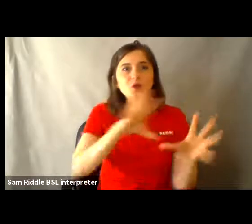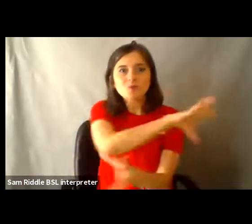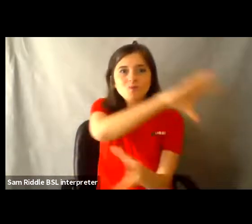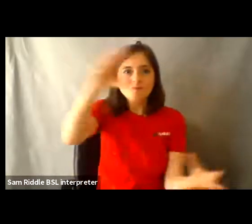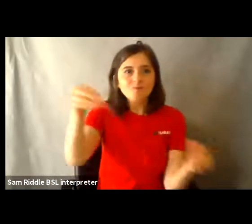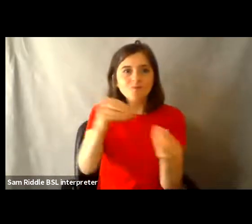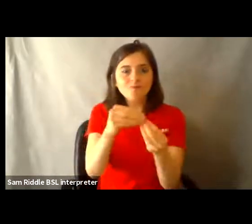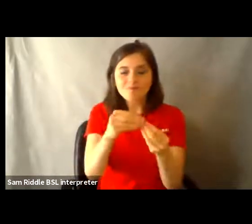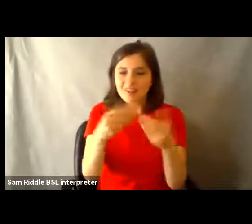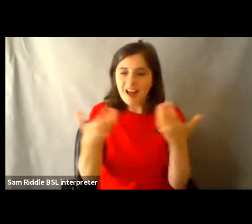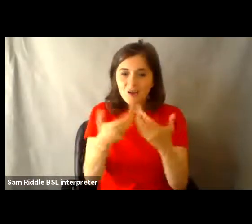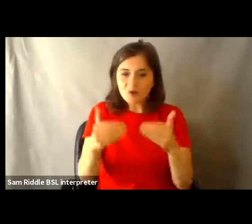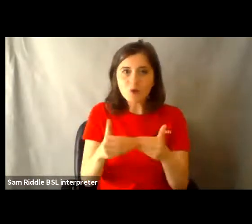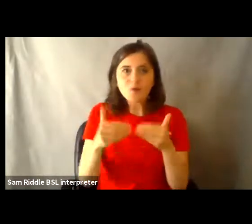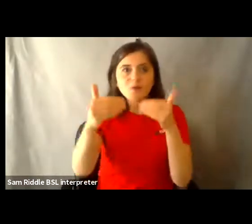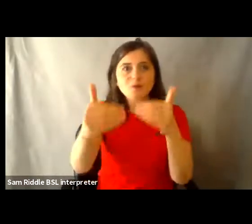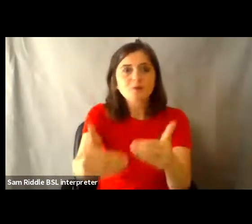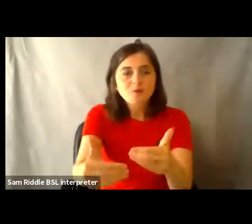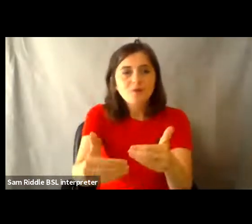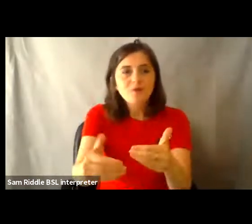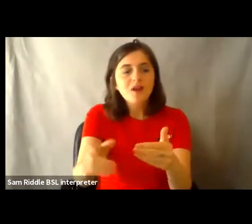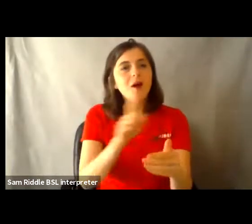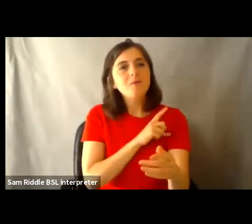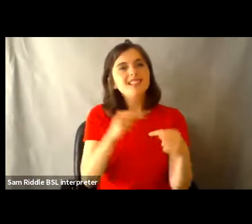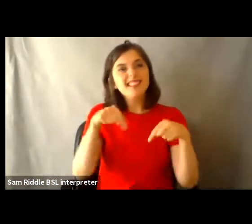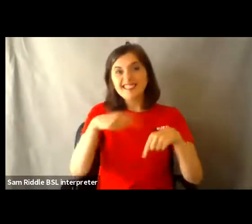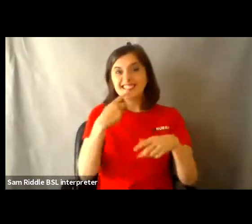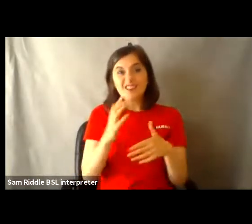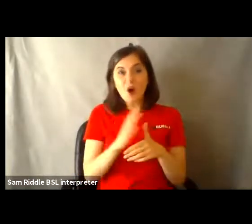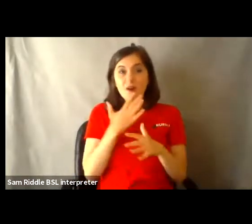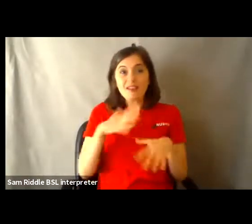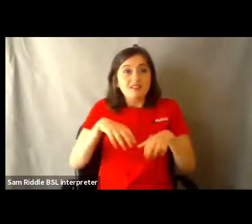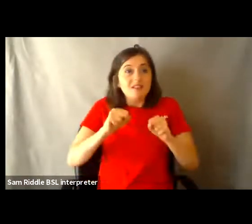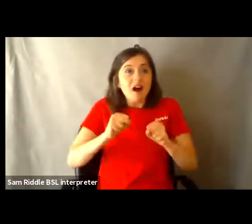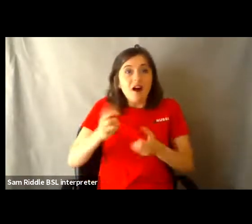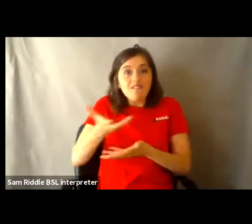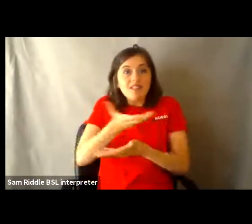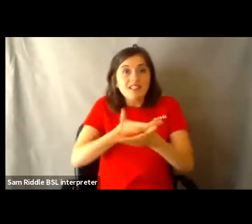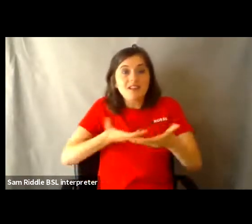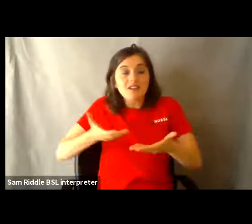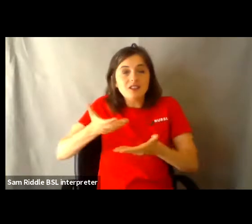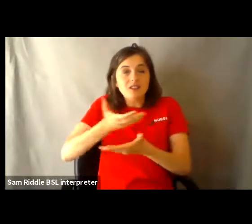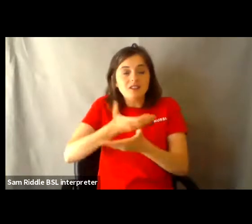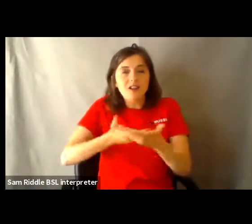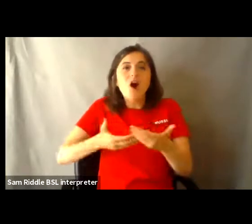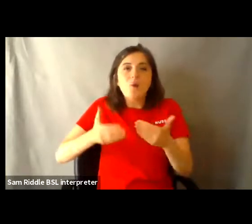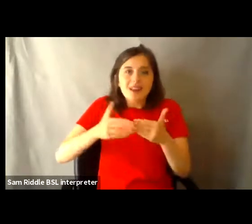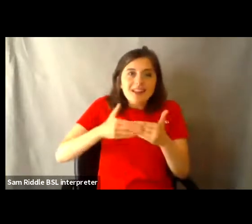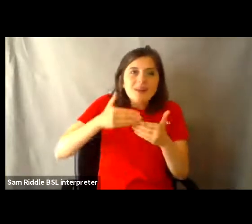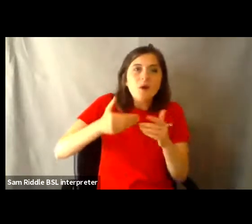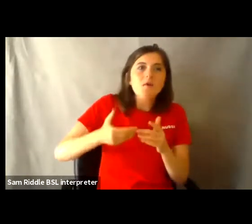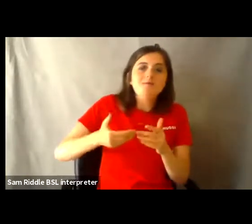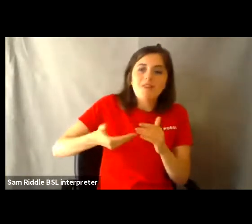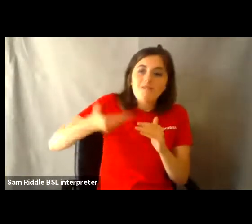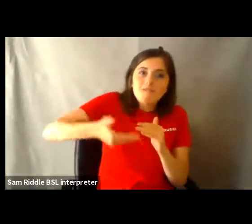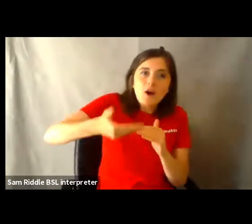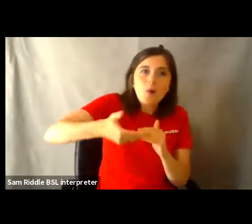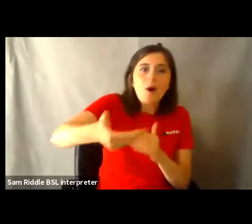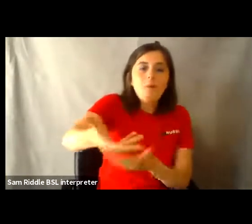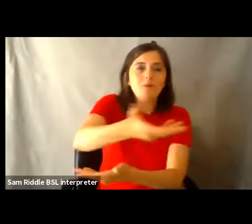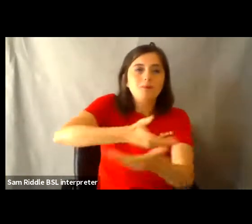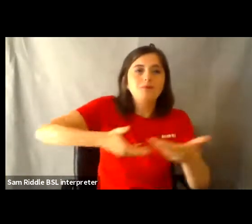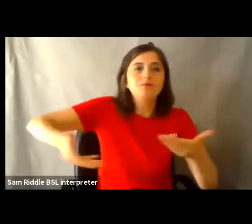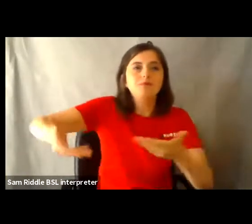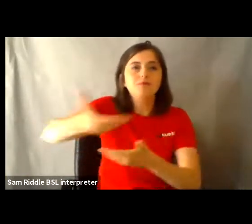this forwards, because this is just, the beginning of a discussion. We need further follow-up discussions. I think there is